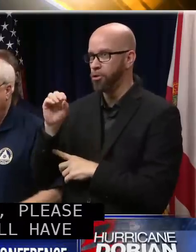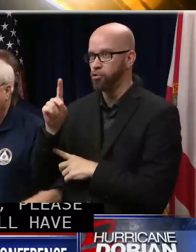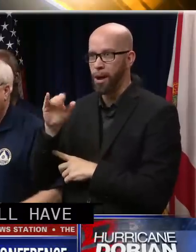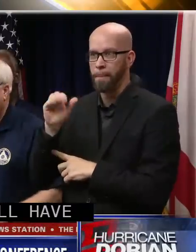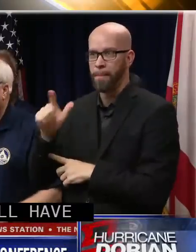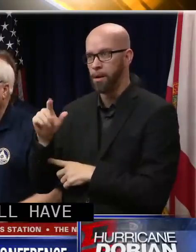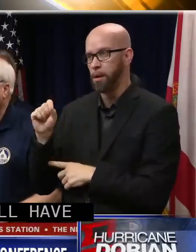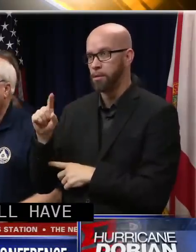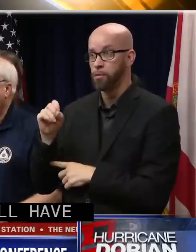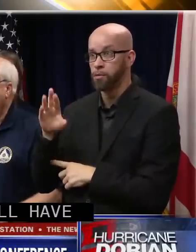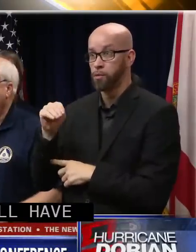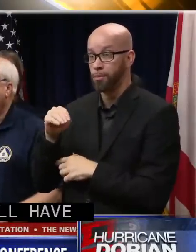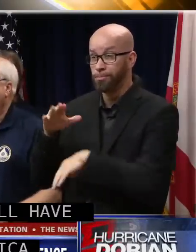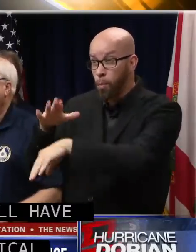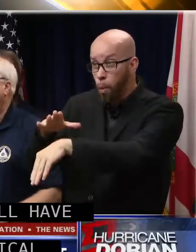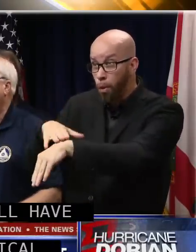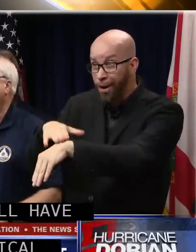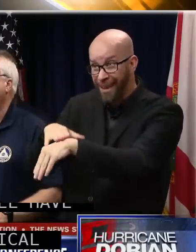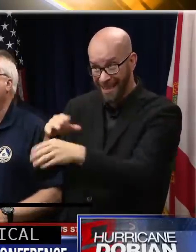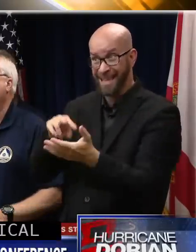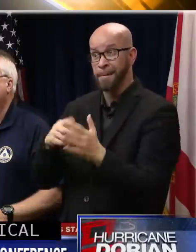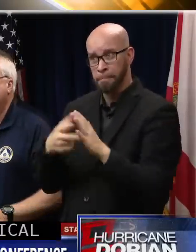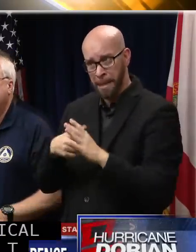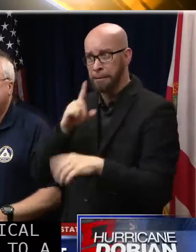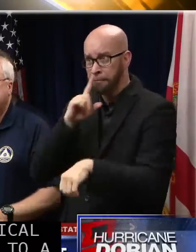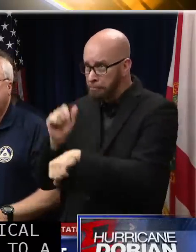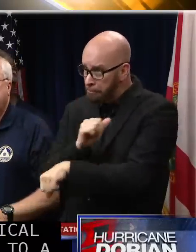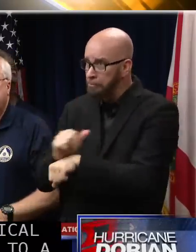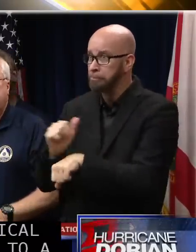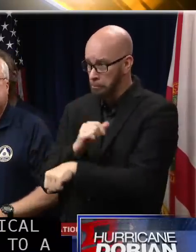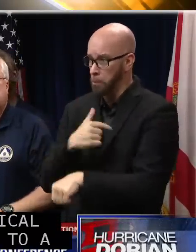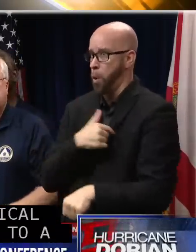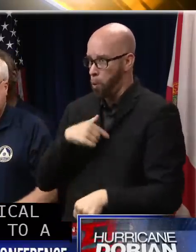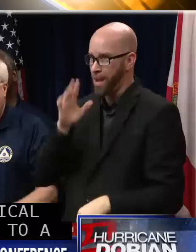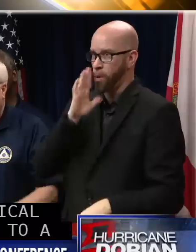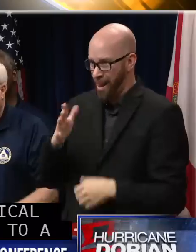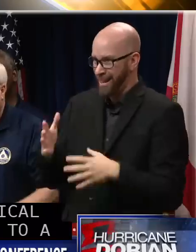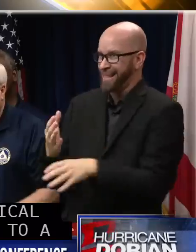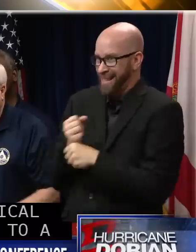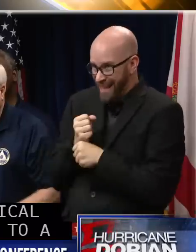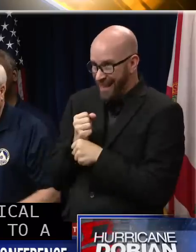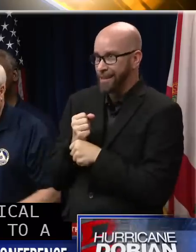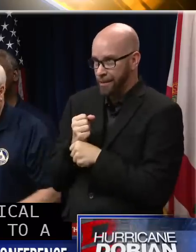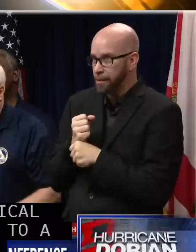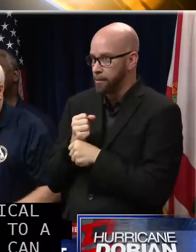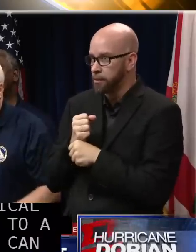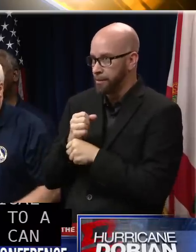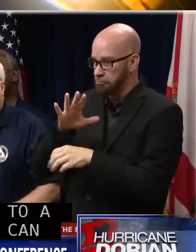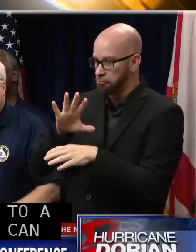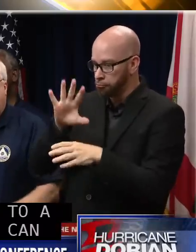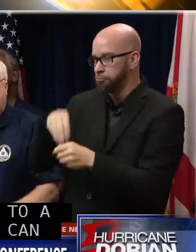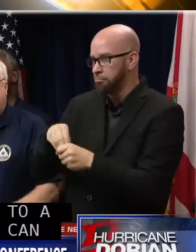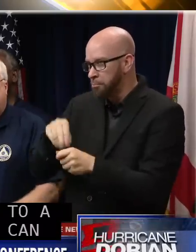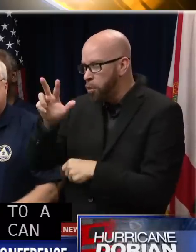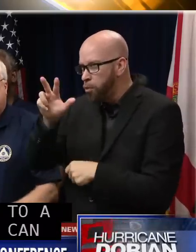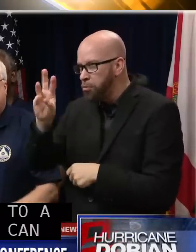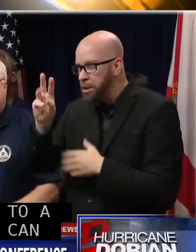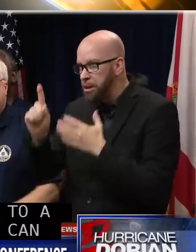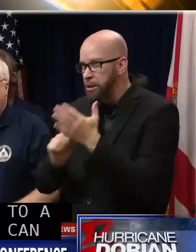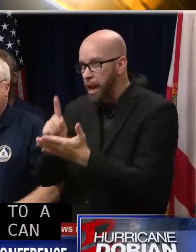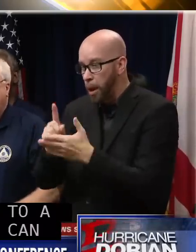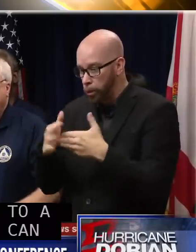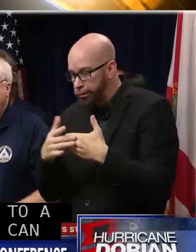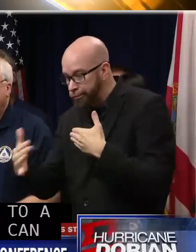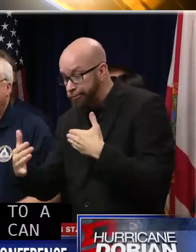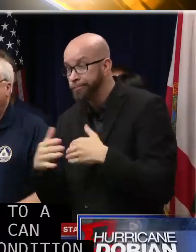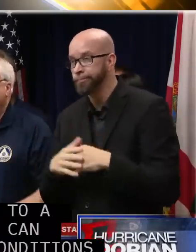a warning, which means that we can expect tropical storm conditions within the next 36 hours. We want to talk about shelters,